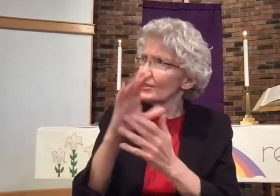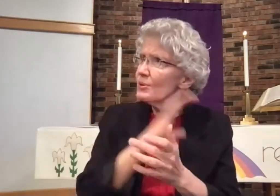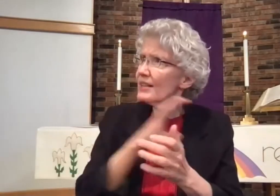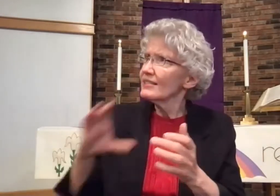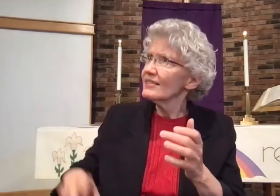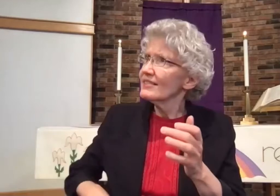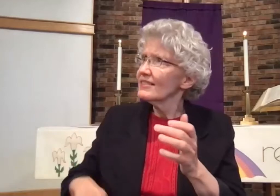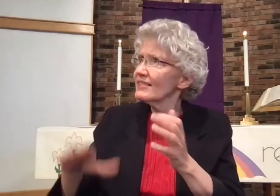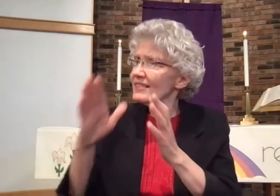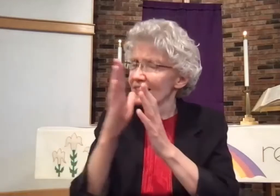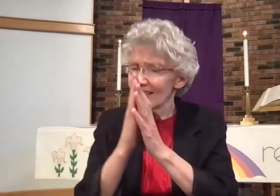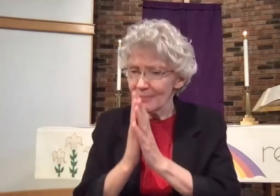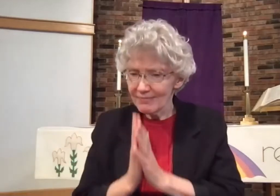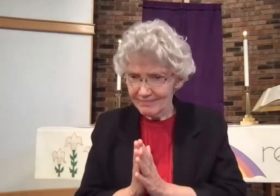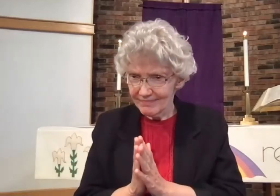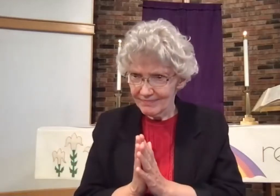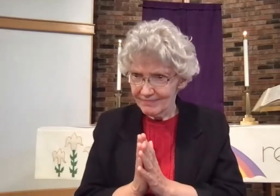Christ. Amen.